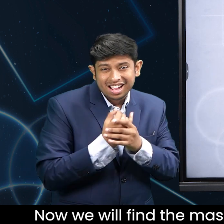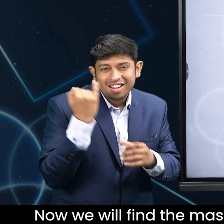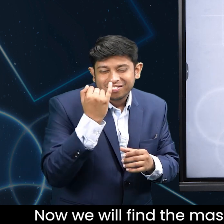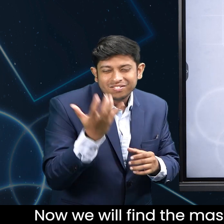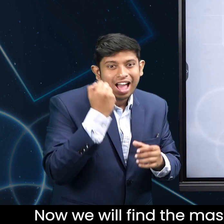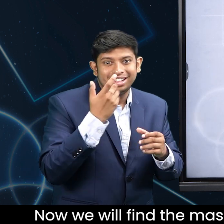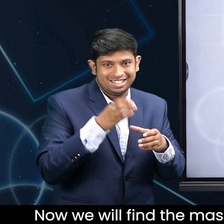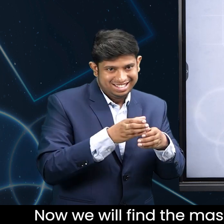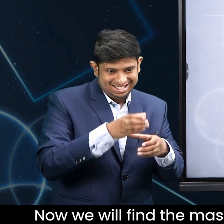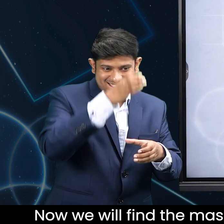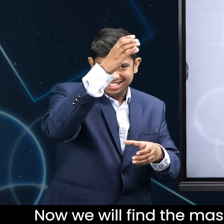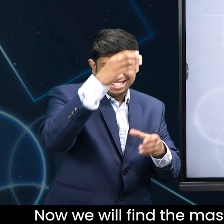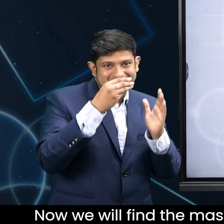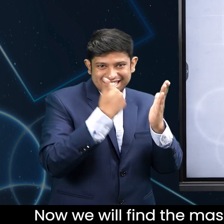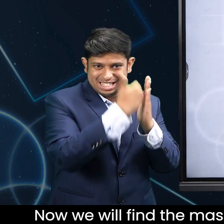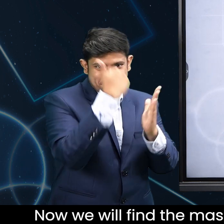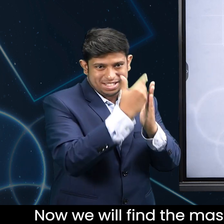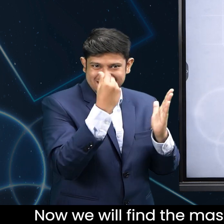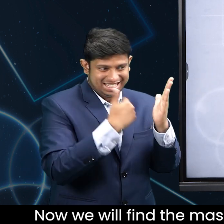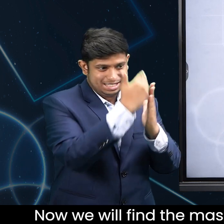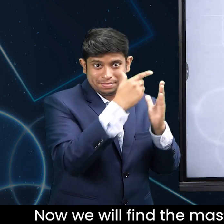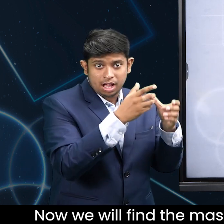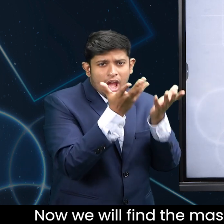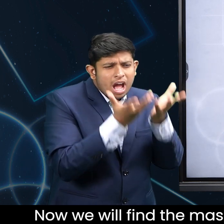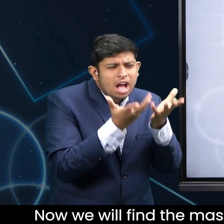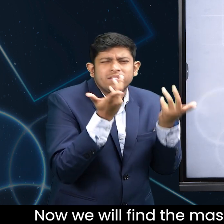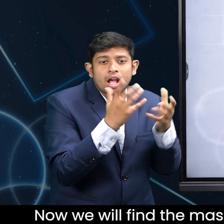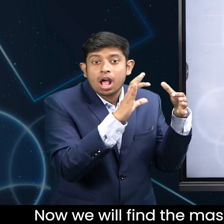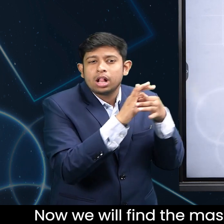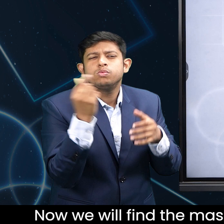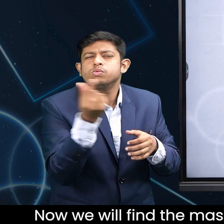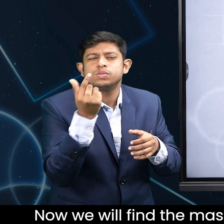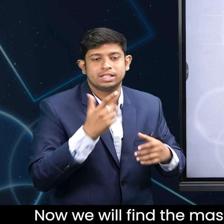Now, we will find the mass of the concrete required by using the relation